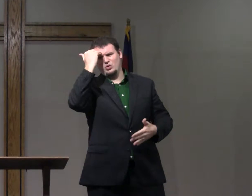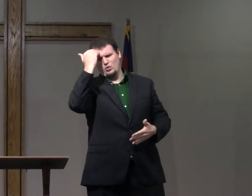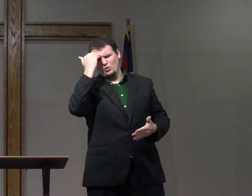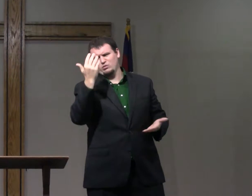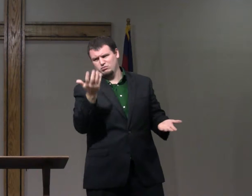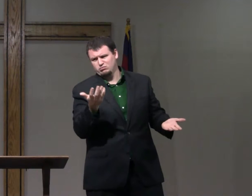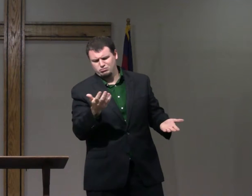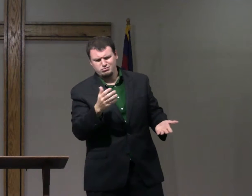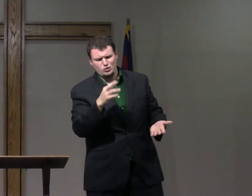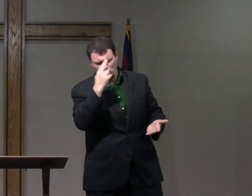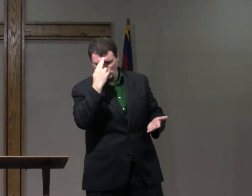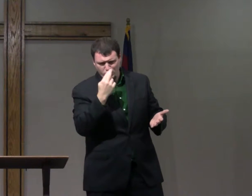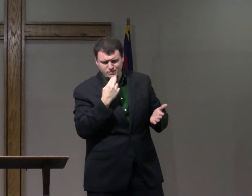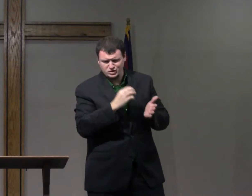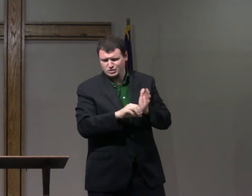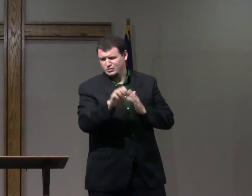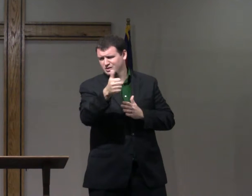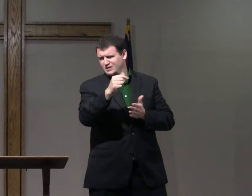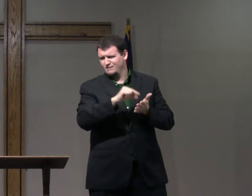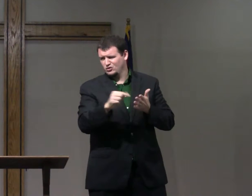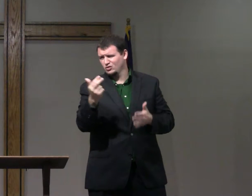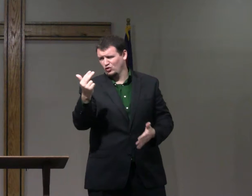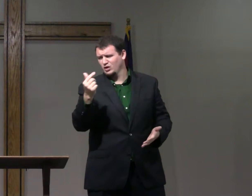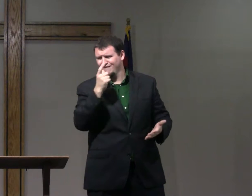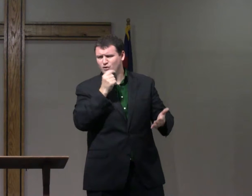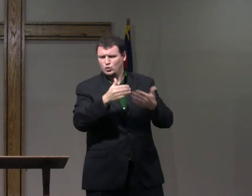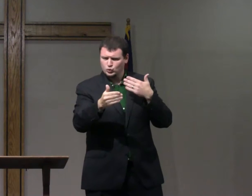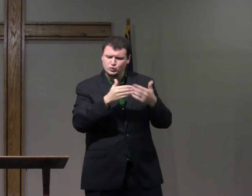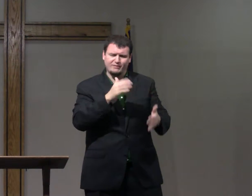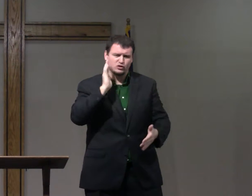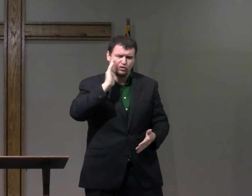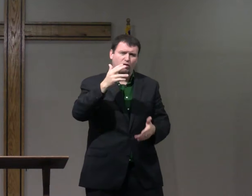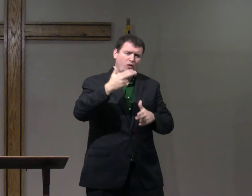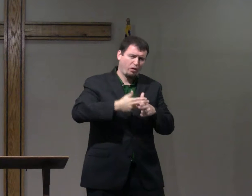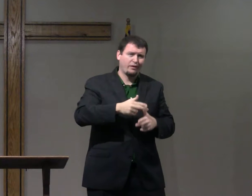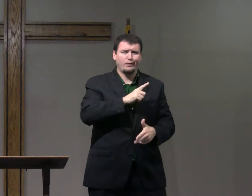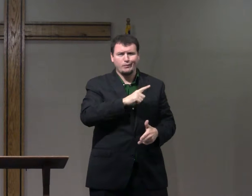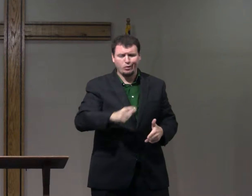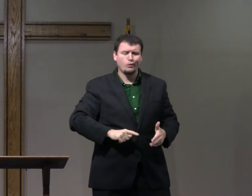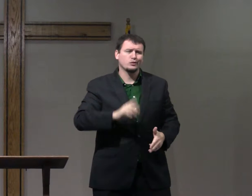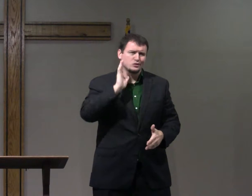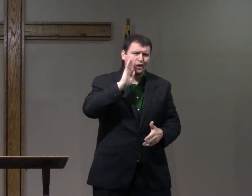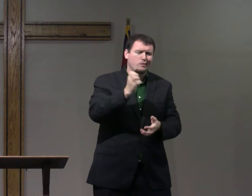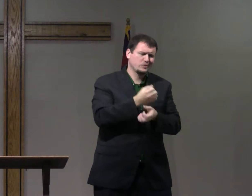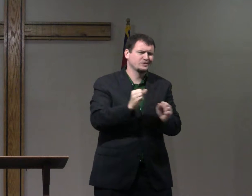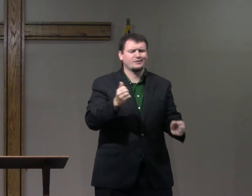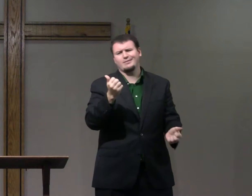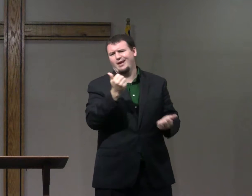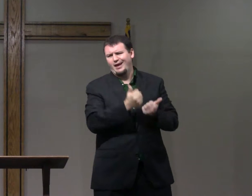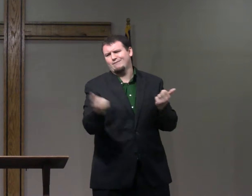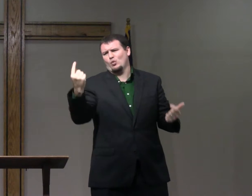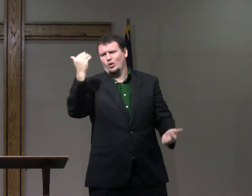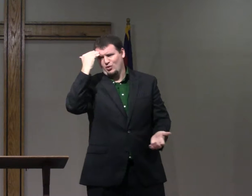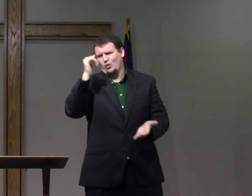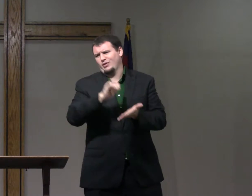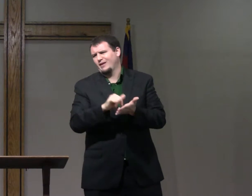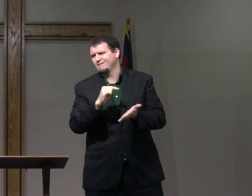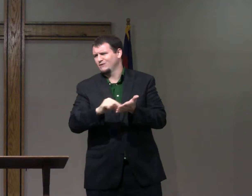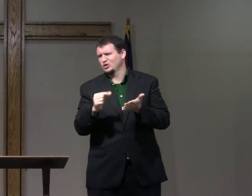Maybe you say, well, I know that verse very well, Romans chapter 10, verse 13, for whosoever shall call upon the name of the Lord